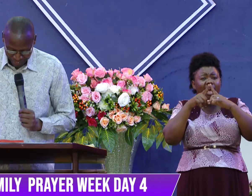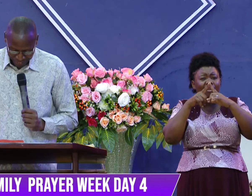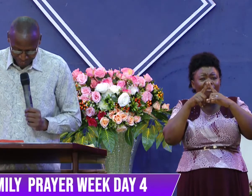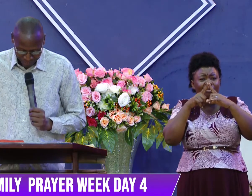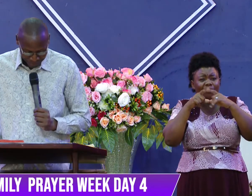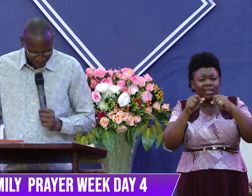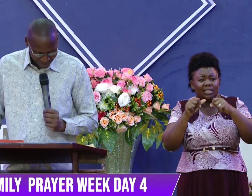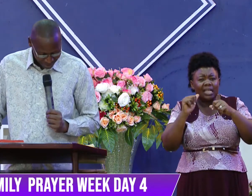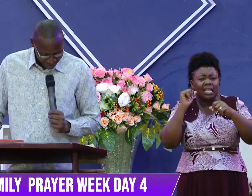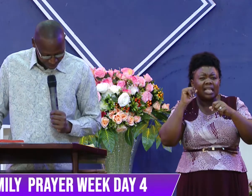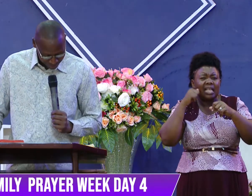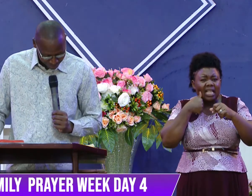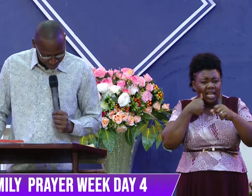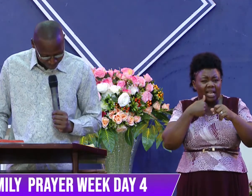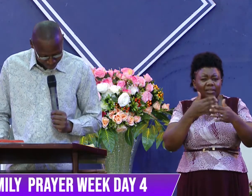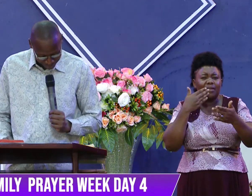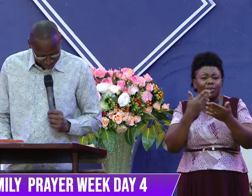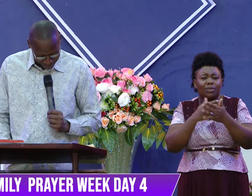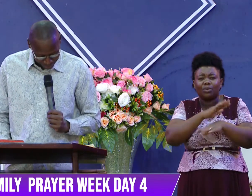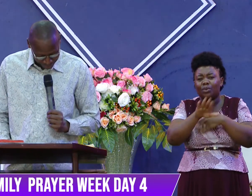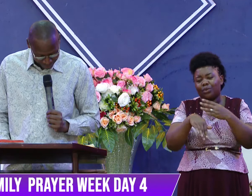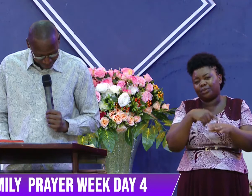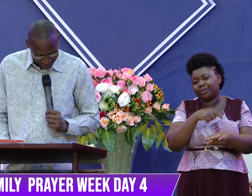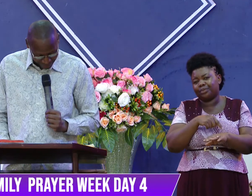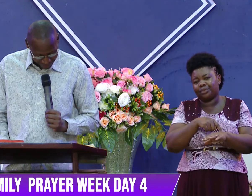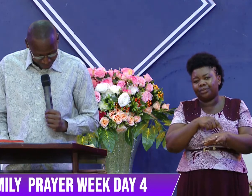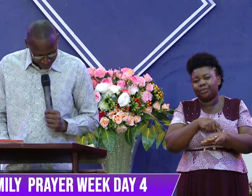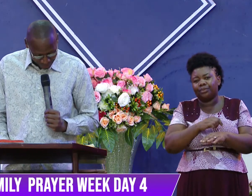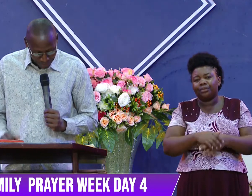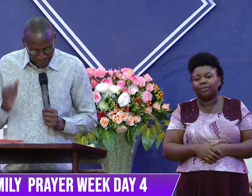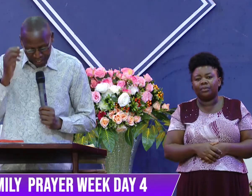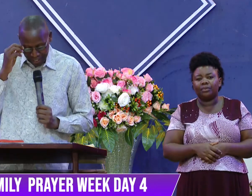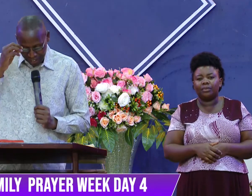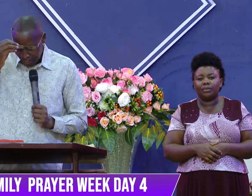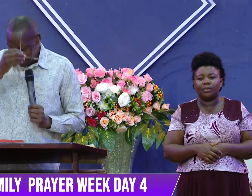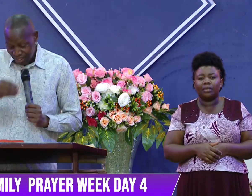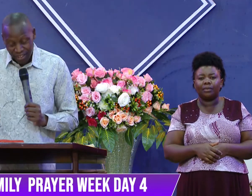says that let your conversation be always full of grace, seasoned with salt.